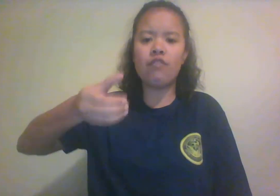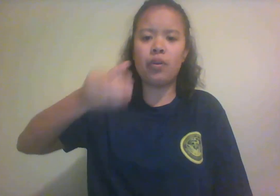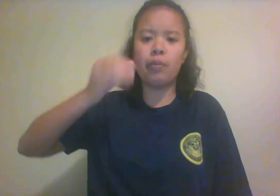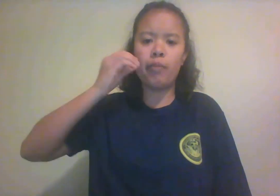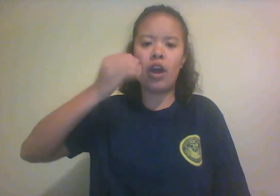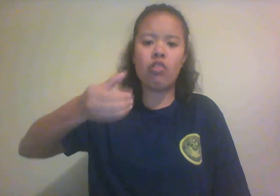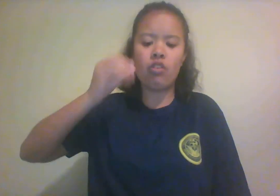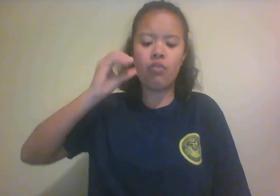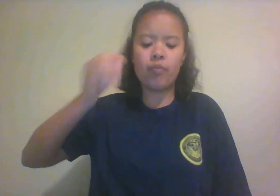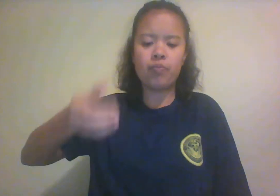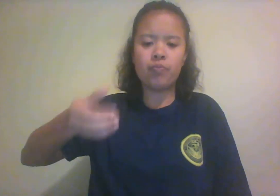from your mouth.